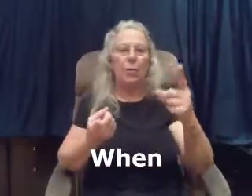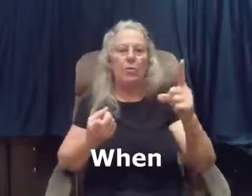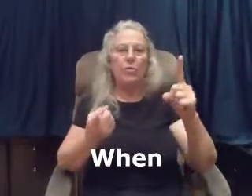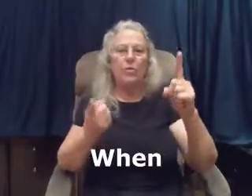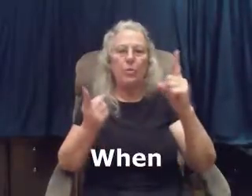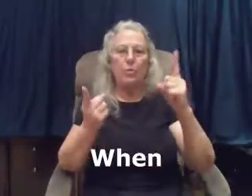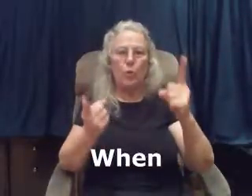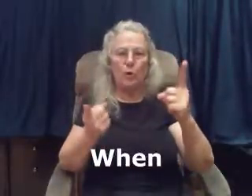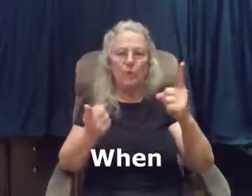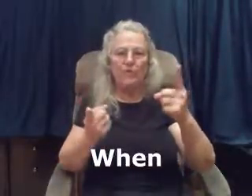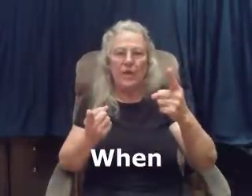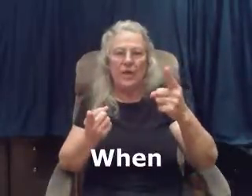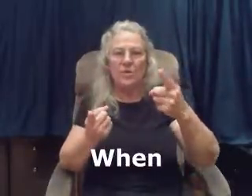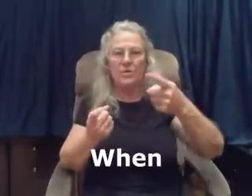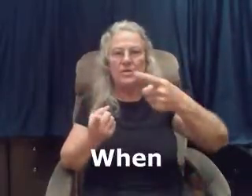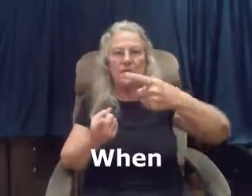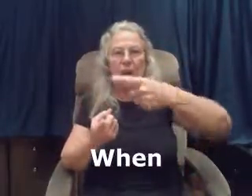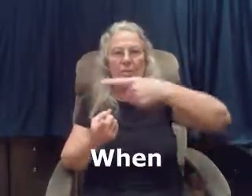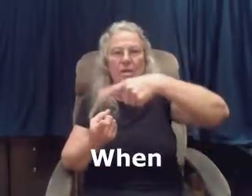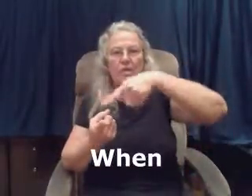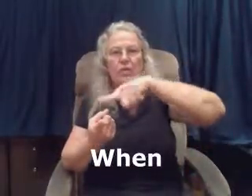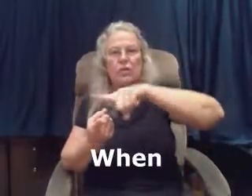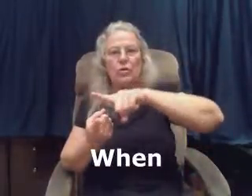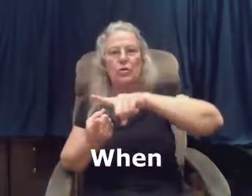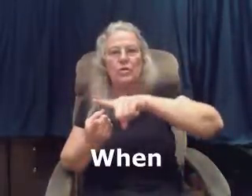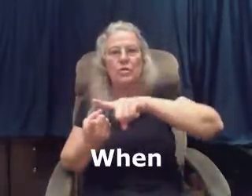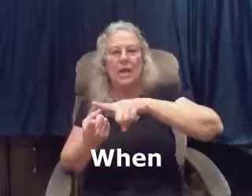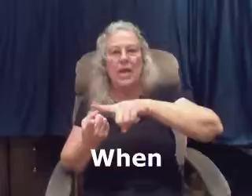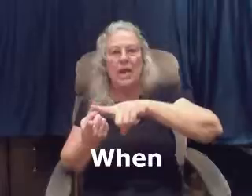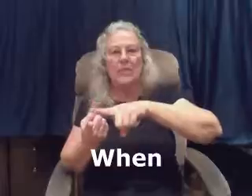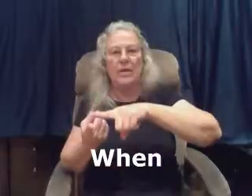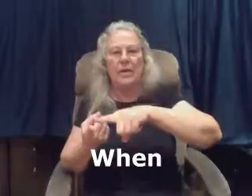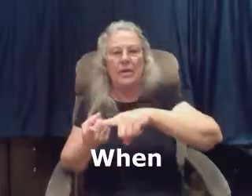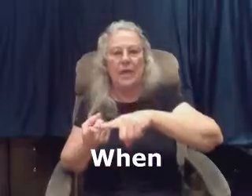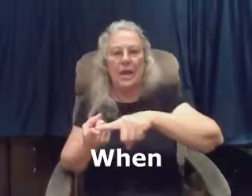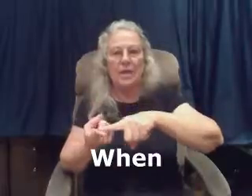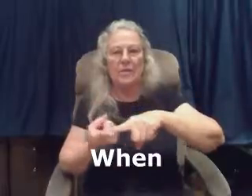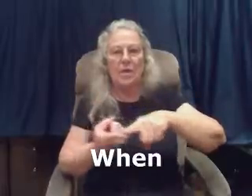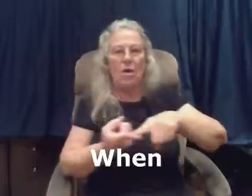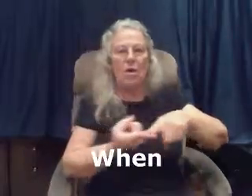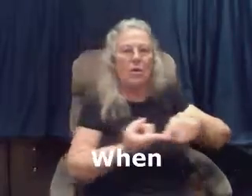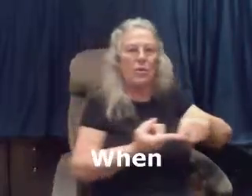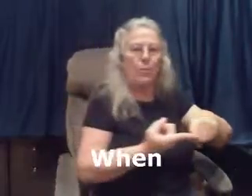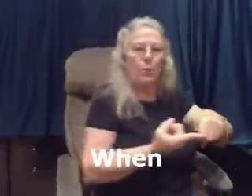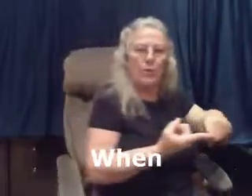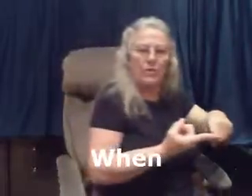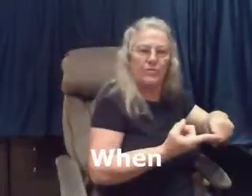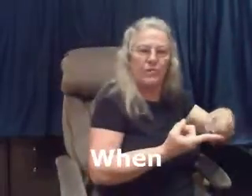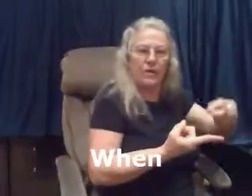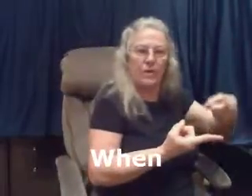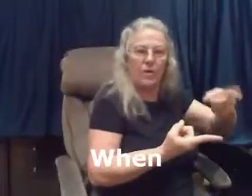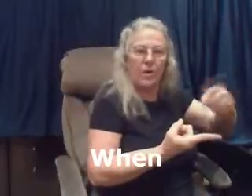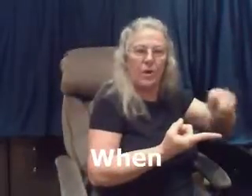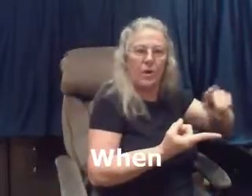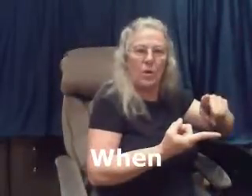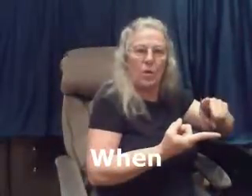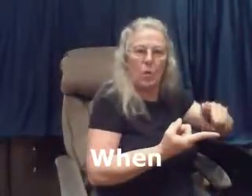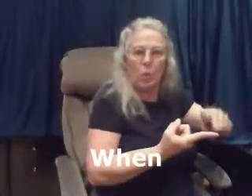Both pointer fingers, the dominant circles and then lands on the pointer finger.